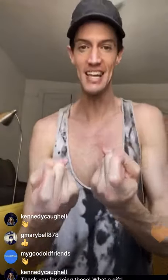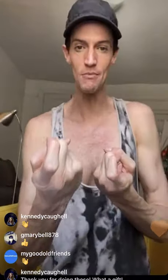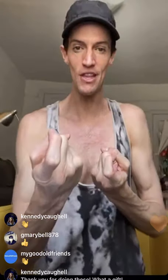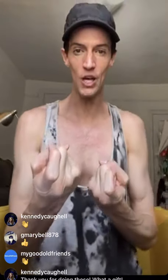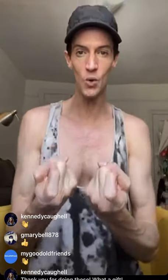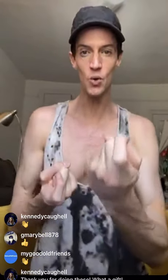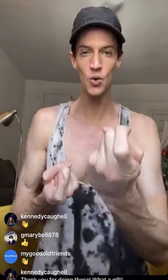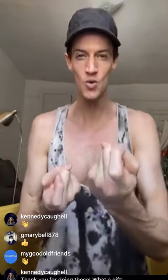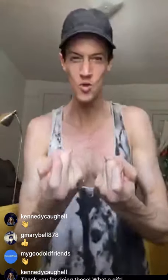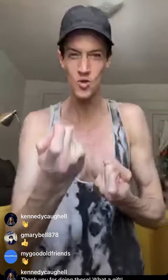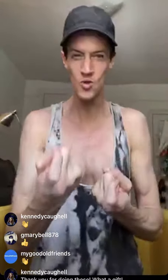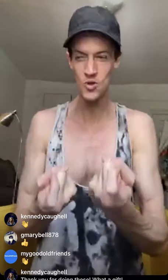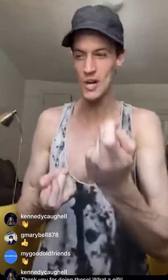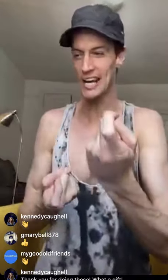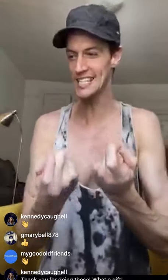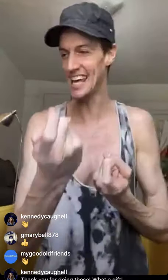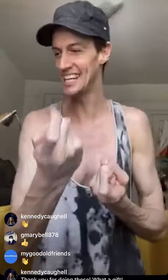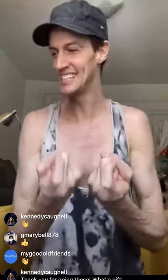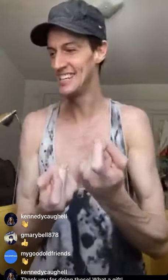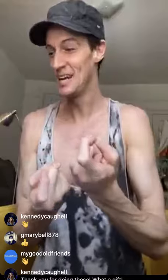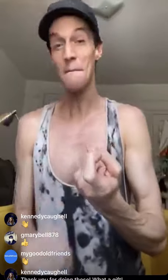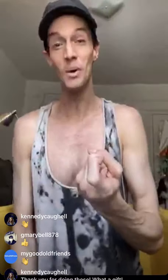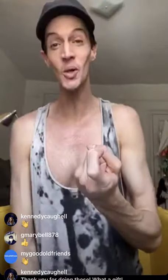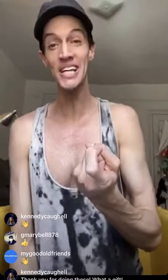thing. Ice skate. Bowling.